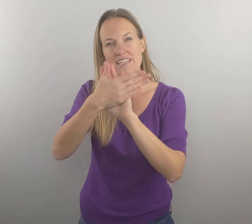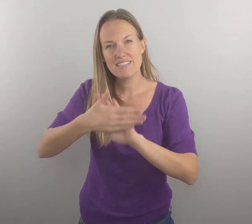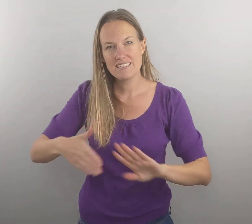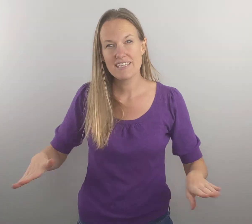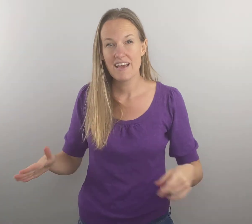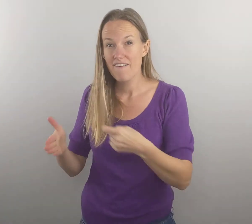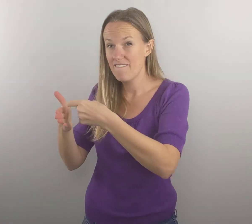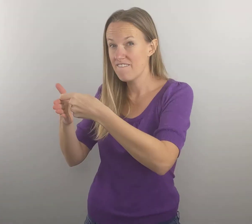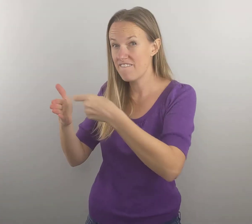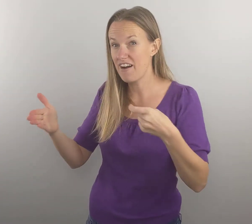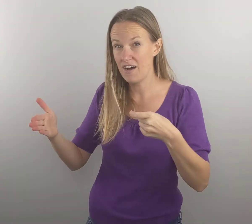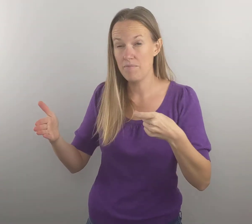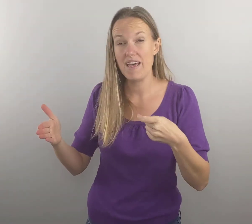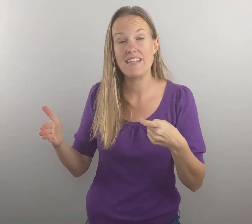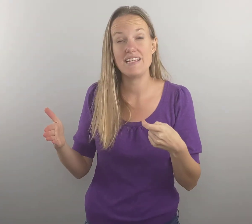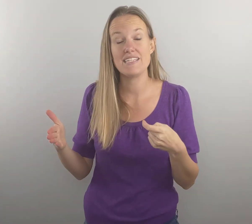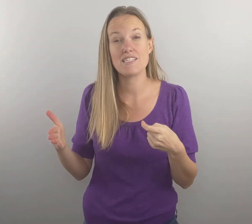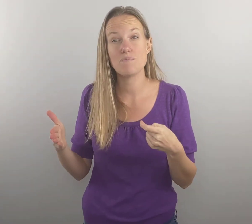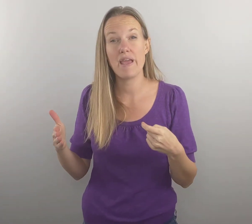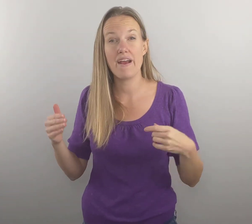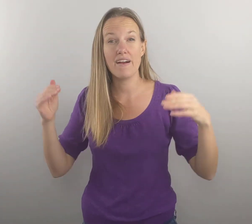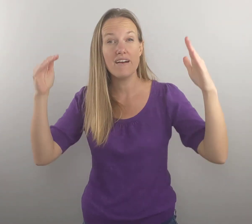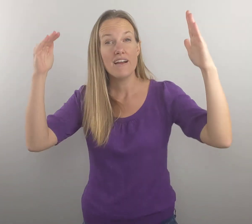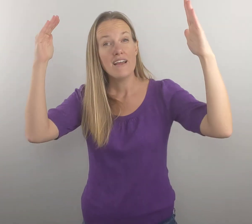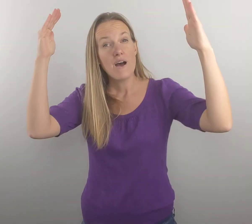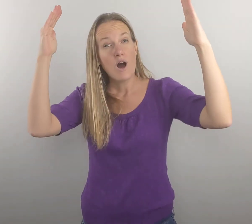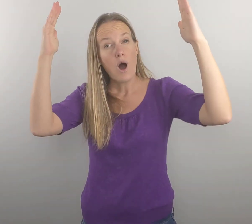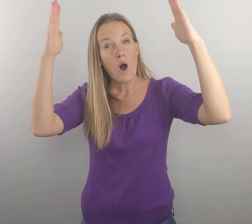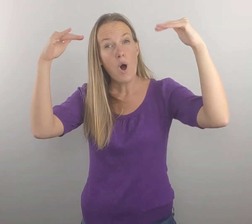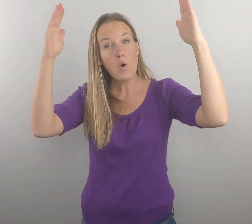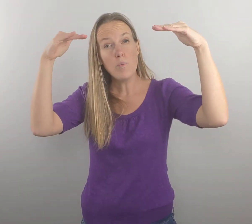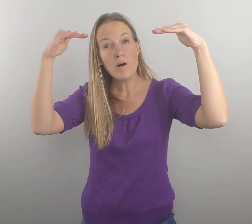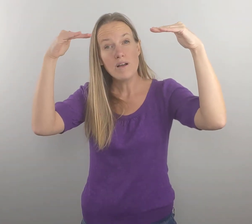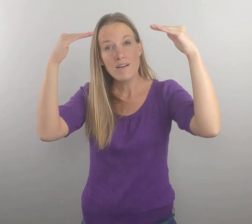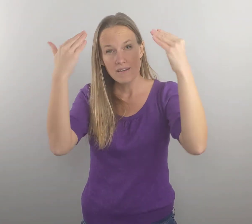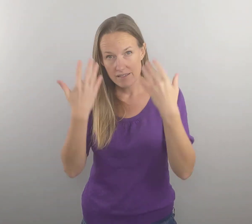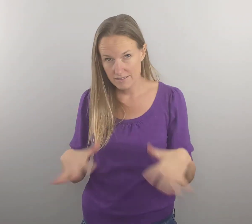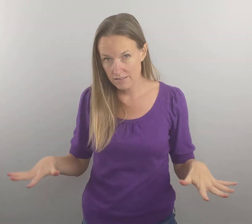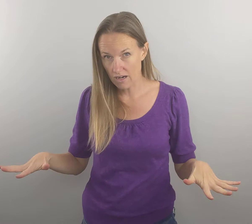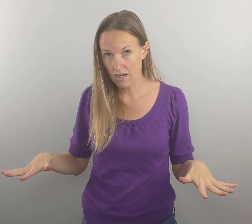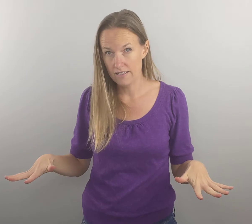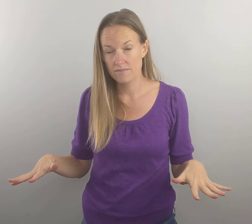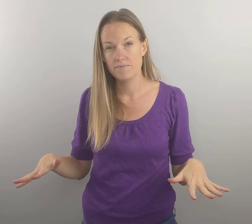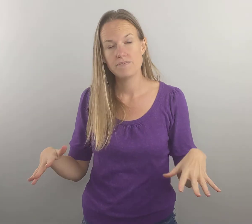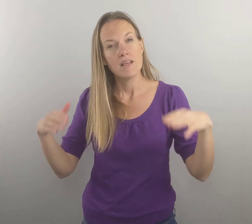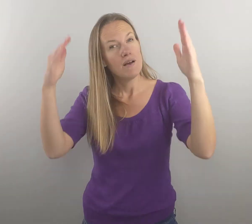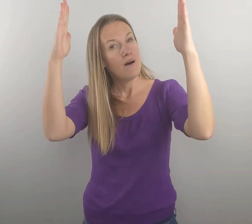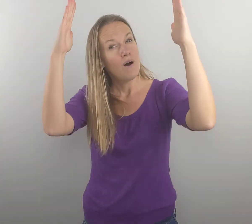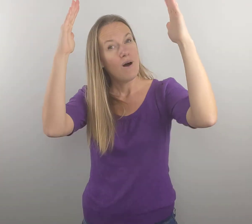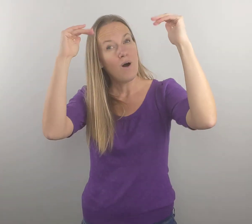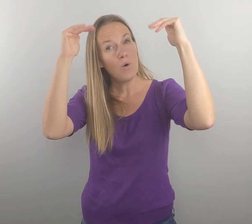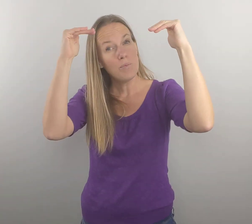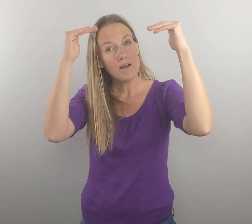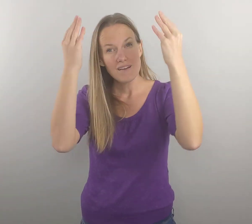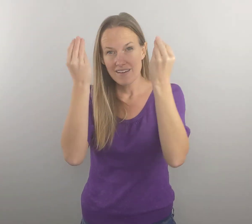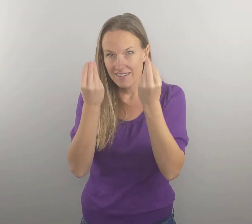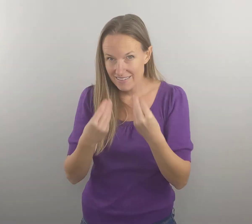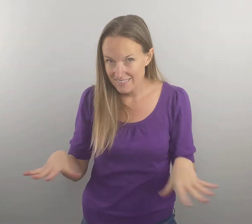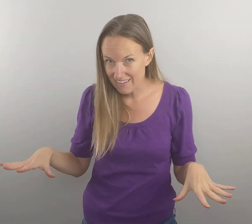Peace, from, and then despair. Hope is gone. Hope is